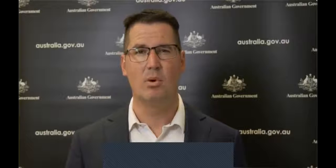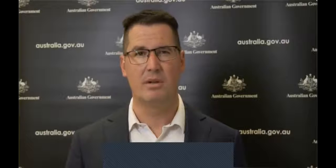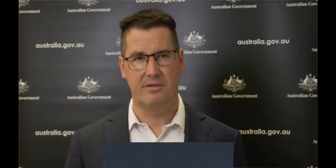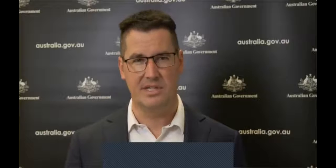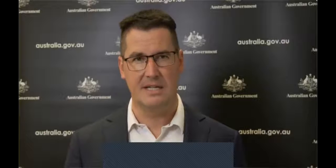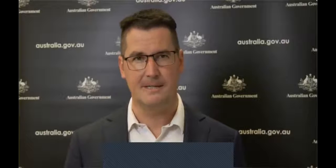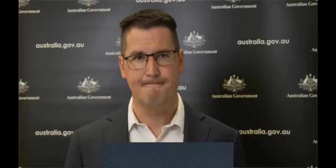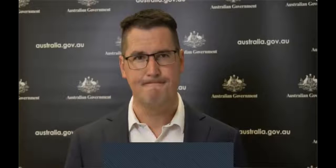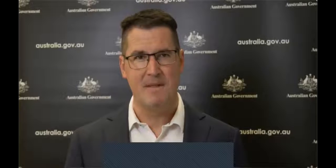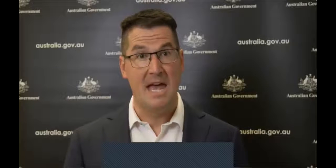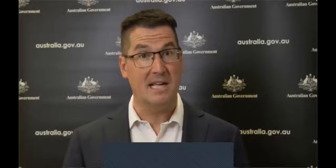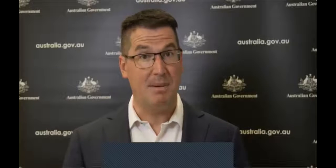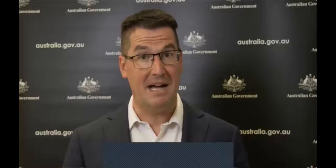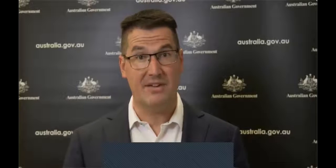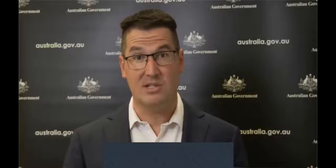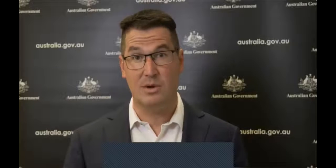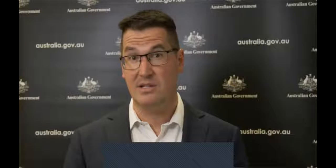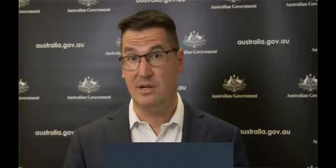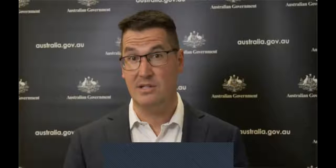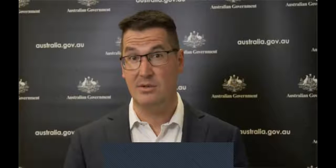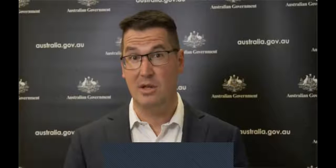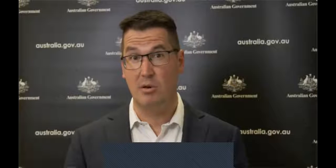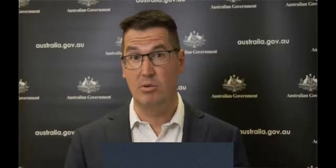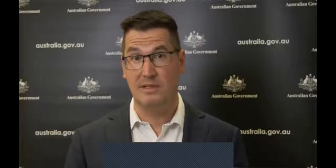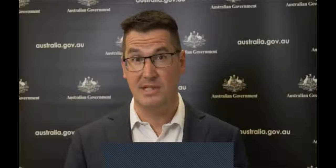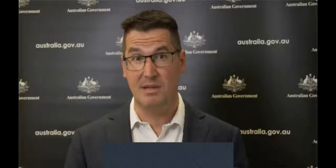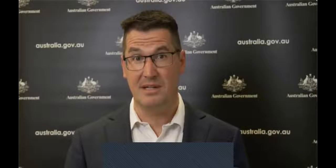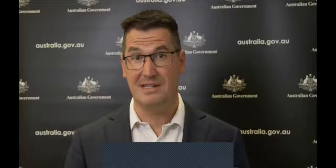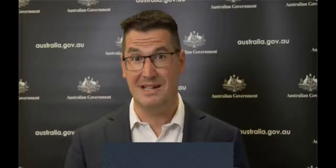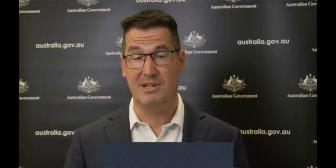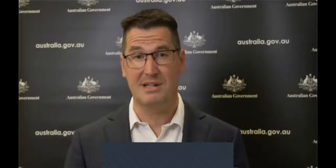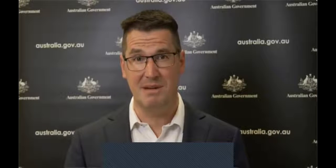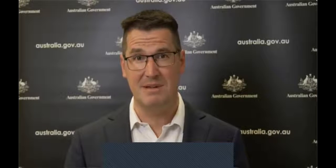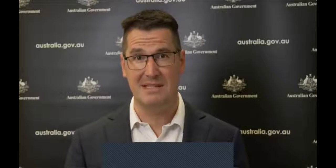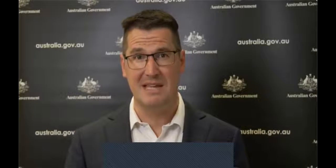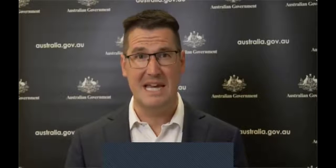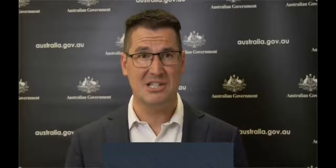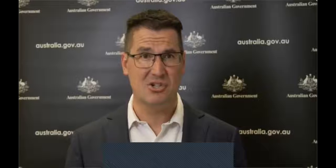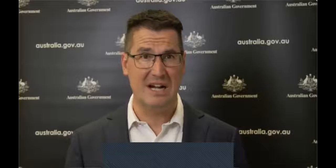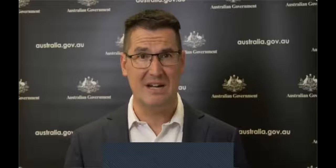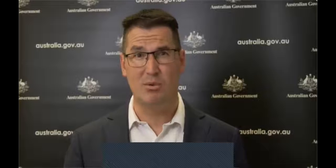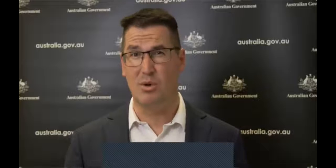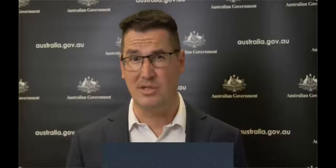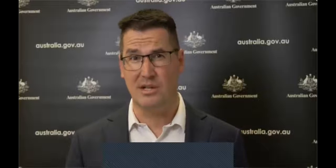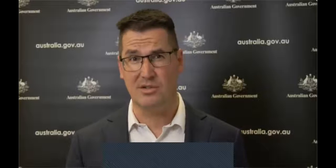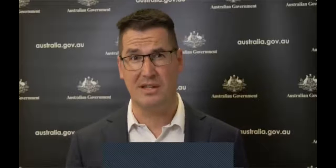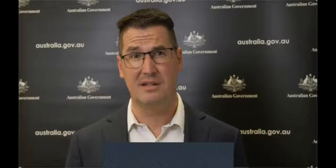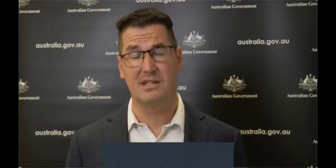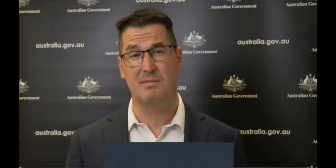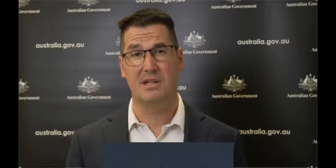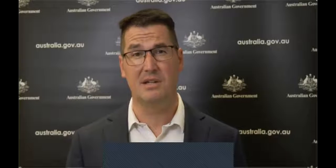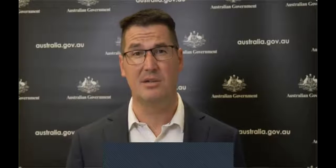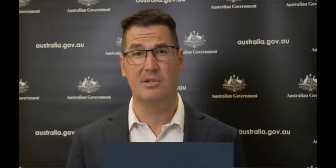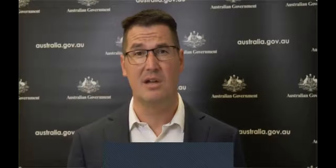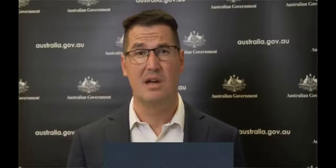and support their resilience. As part of our 2022 Global Disability Summit commitments, Australia will also